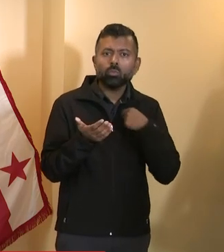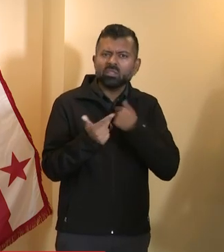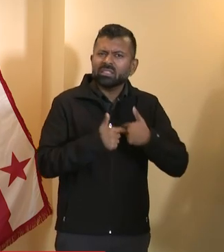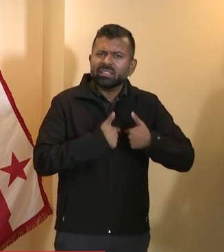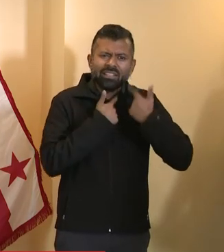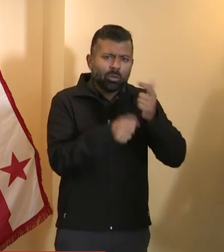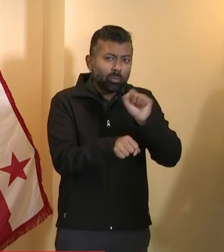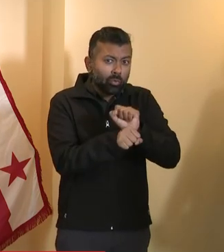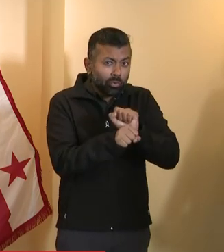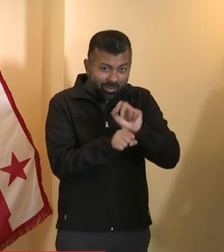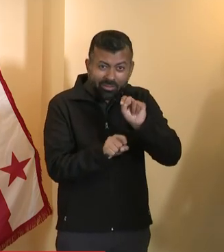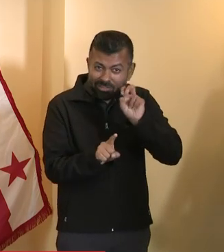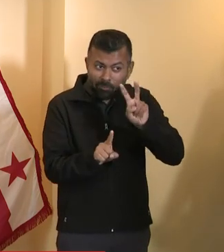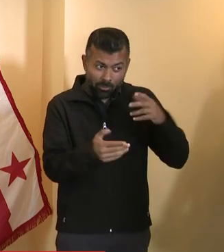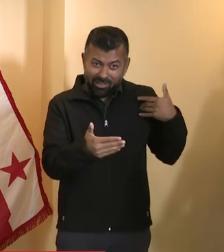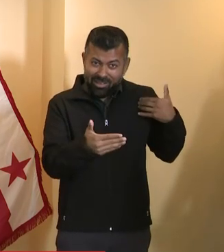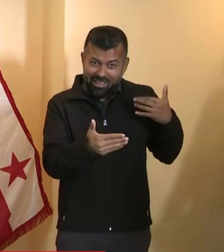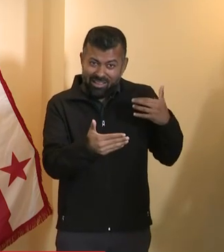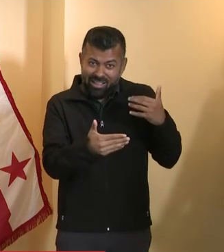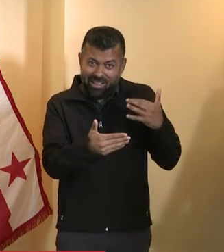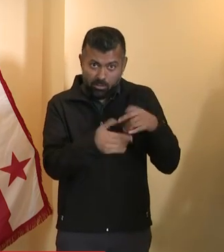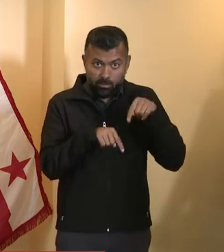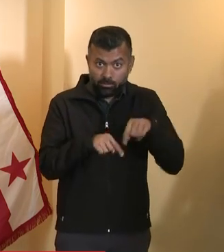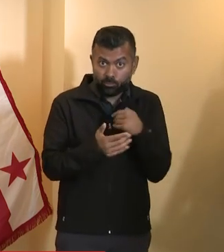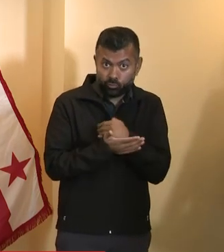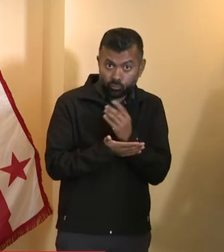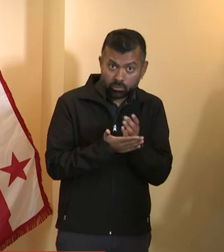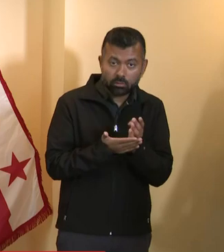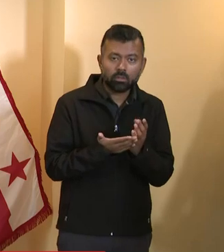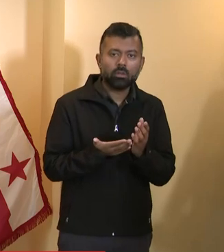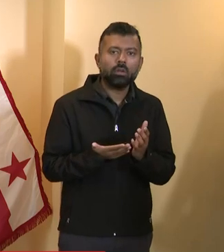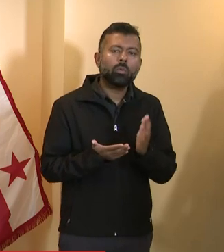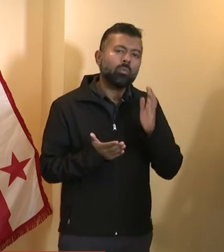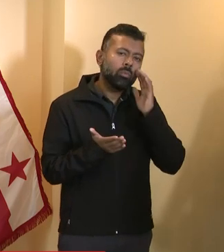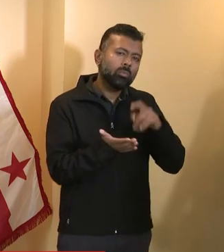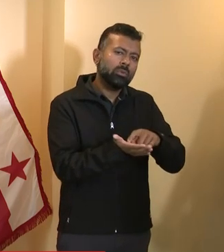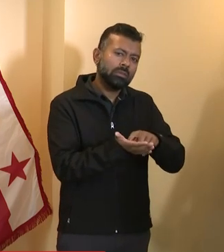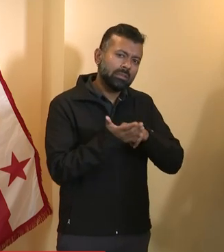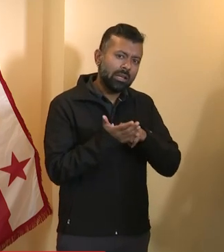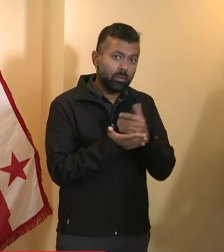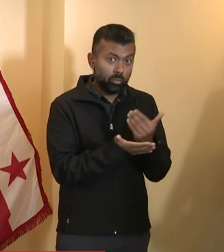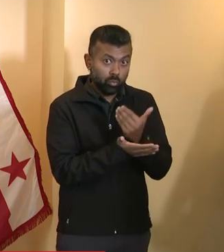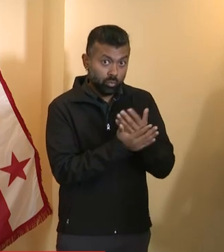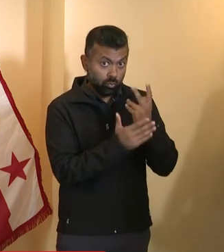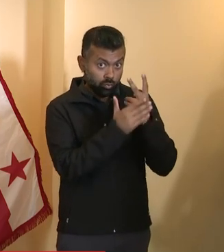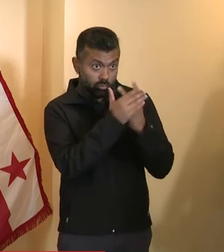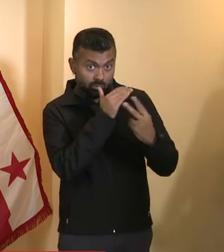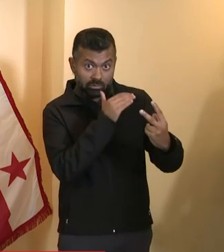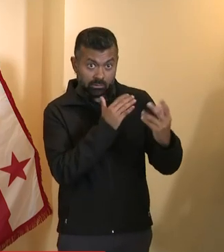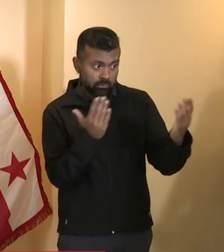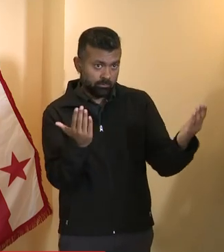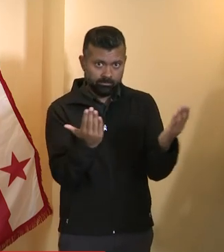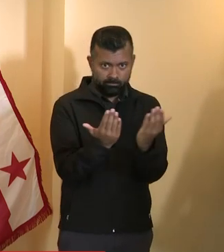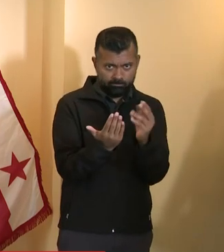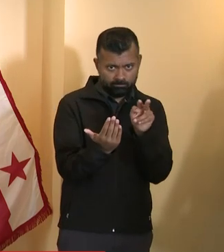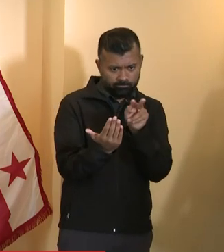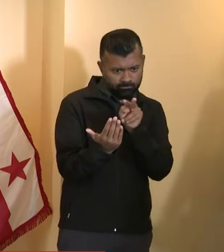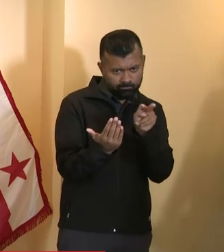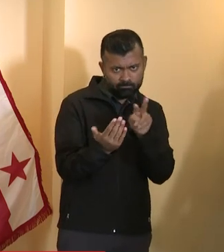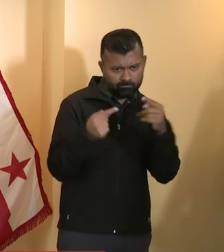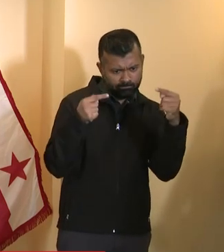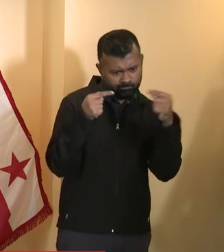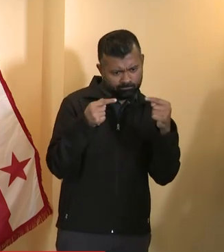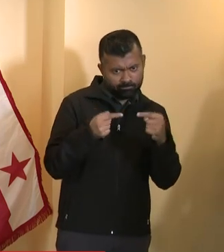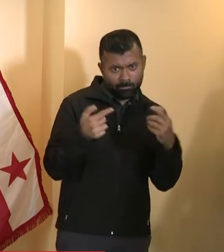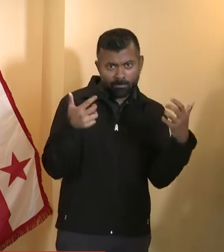require us to kind of reshape the work that we've done to this point, but we think